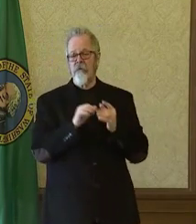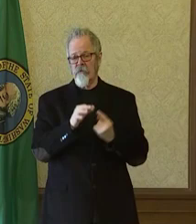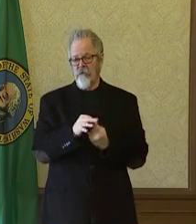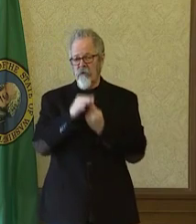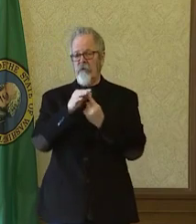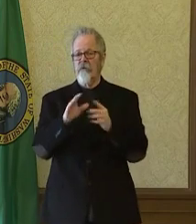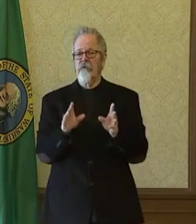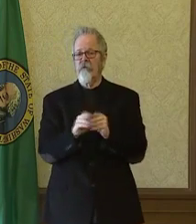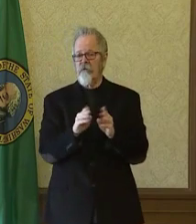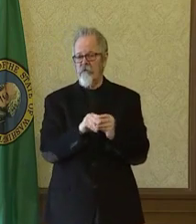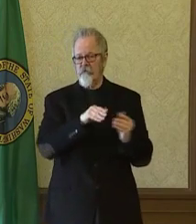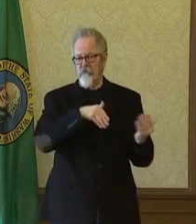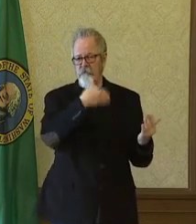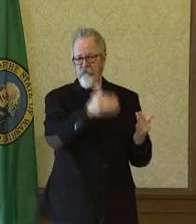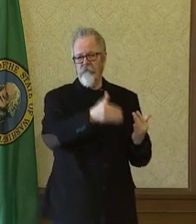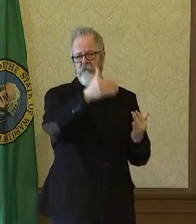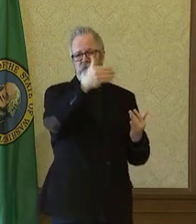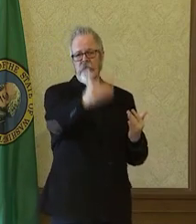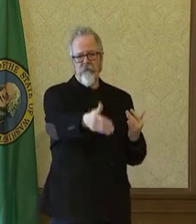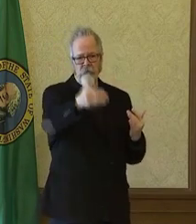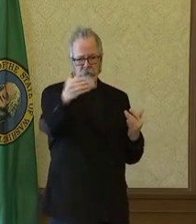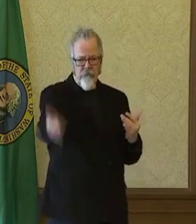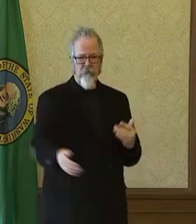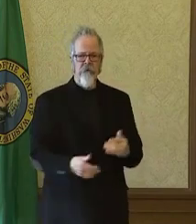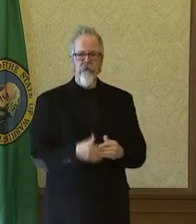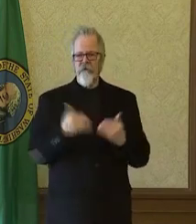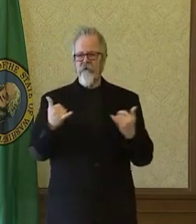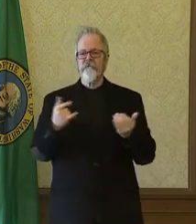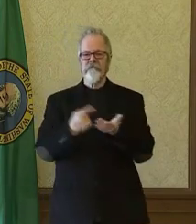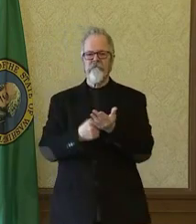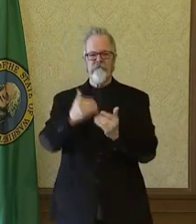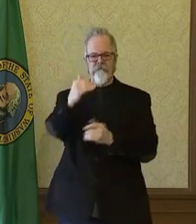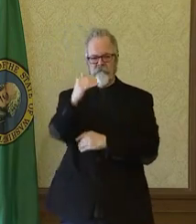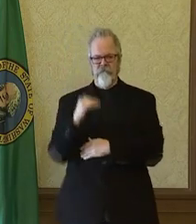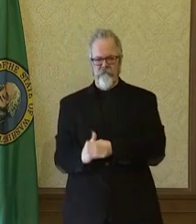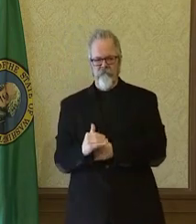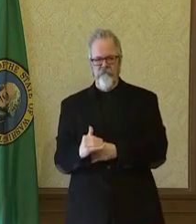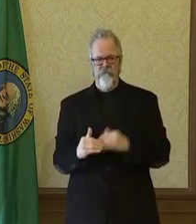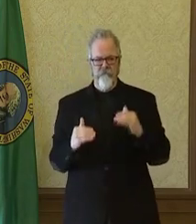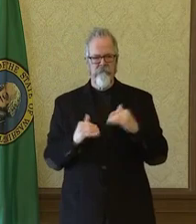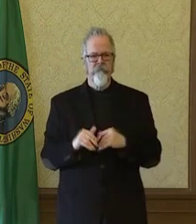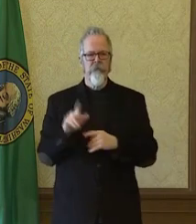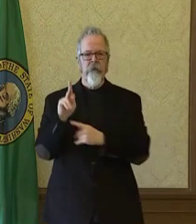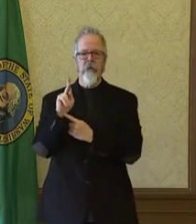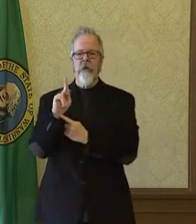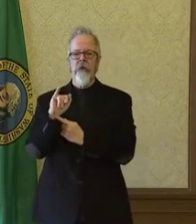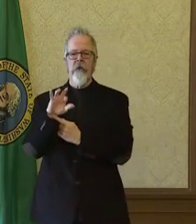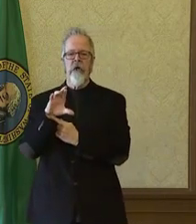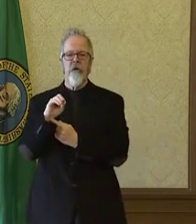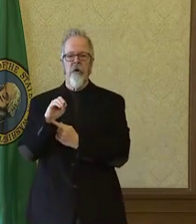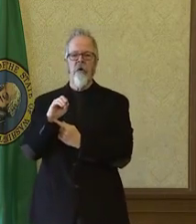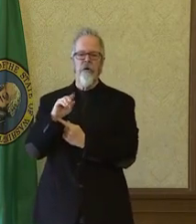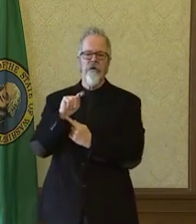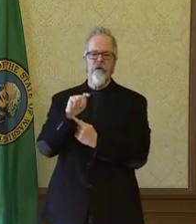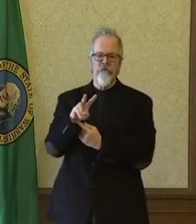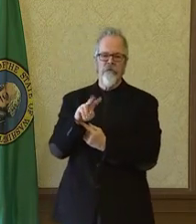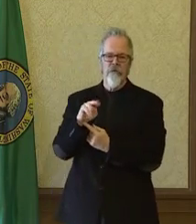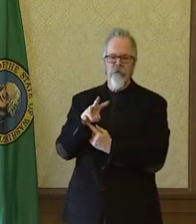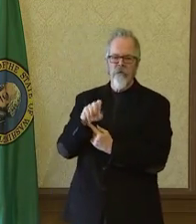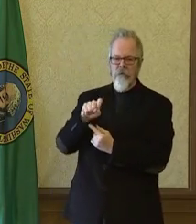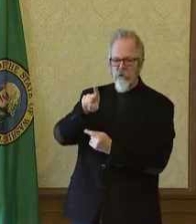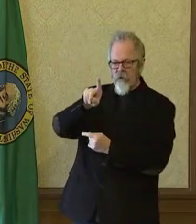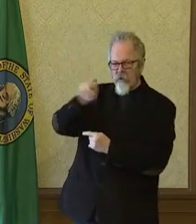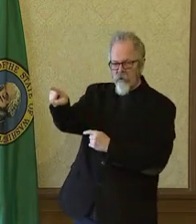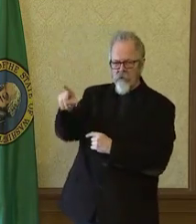Yes, Governor, you mentioned $5 million for small business grants, but that sounds like such a small